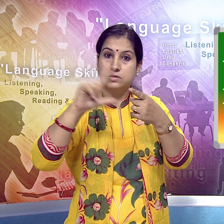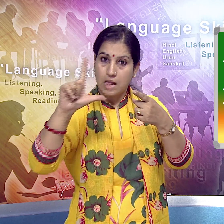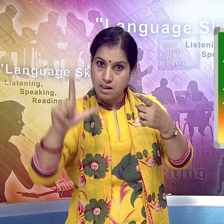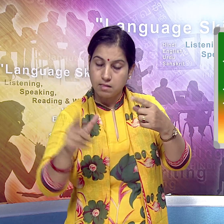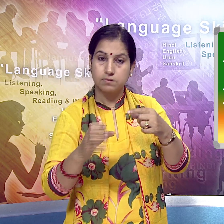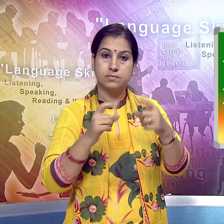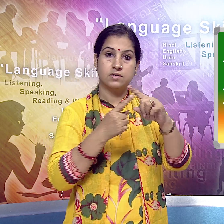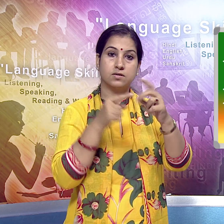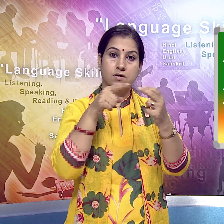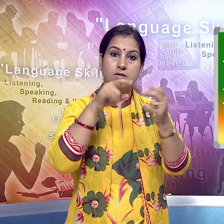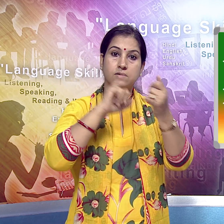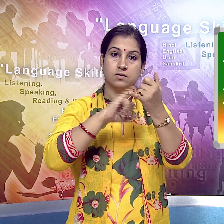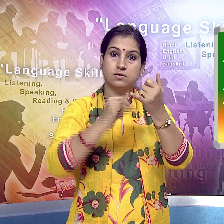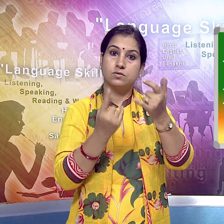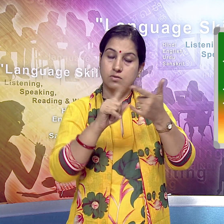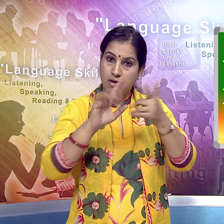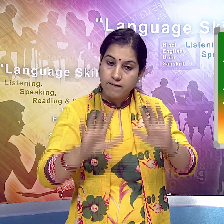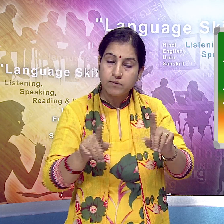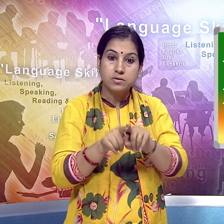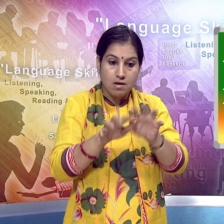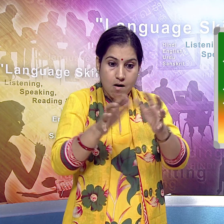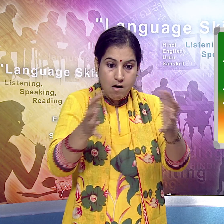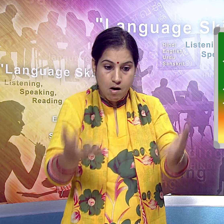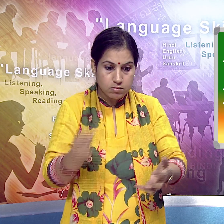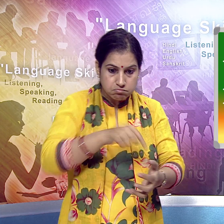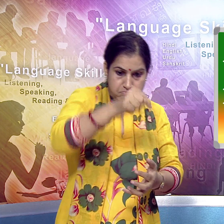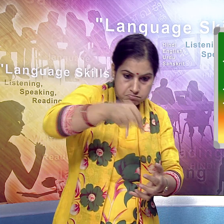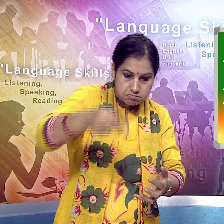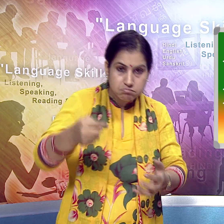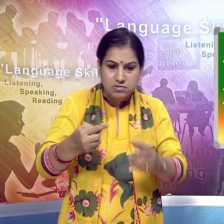They are present in earth, raw sea soil.